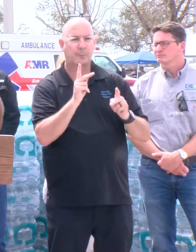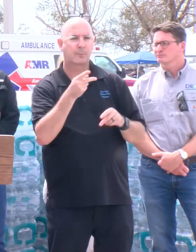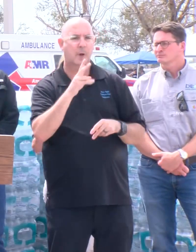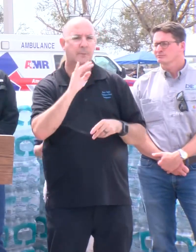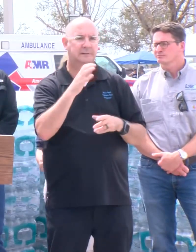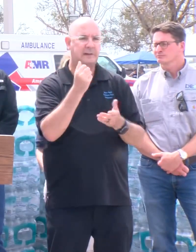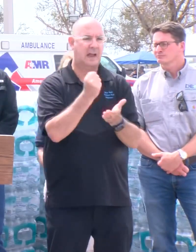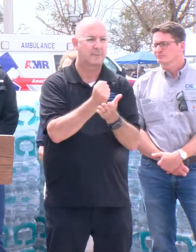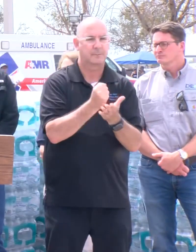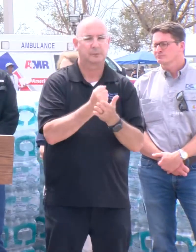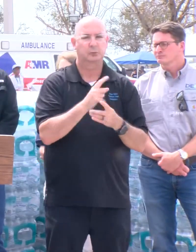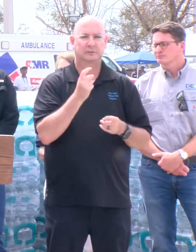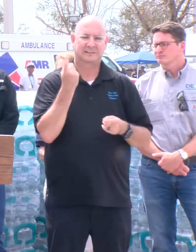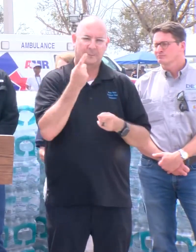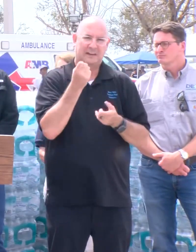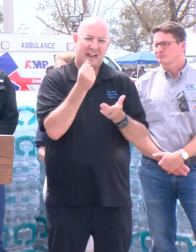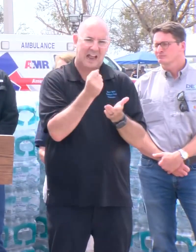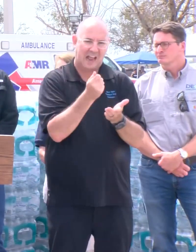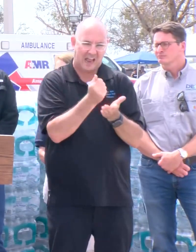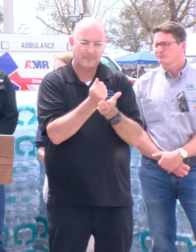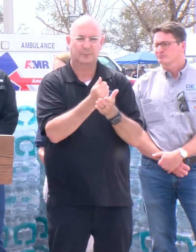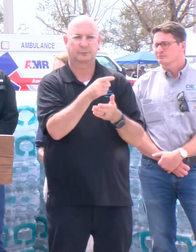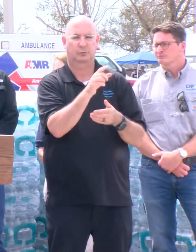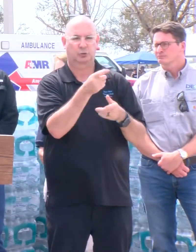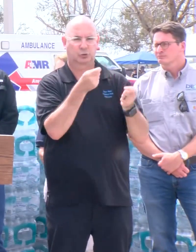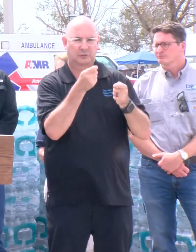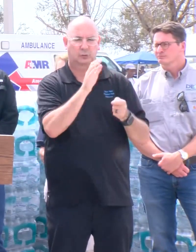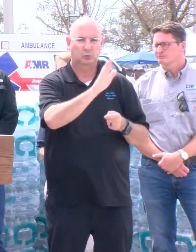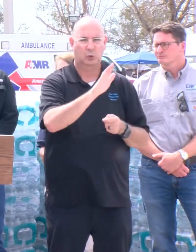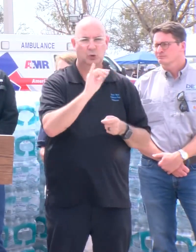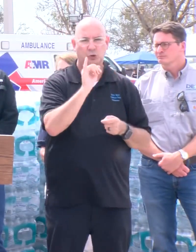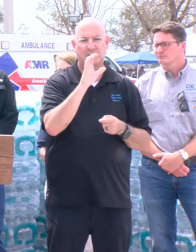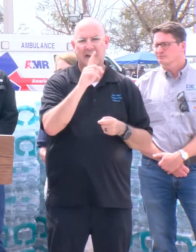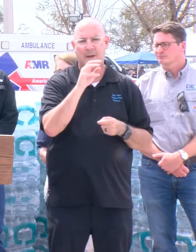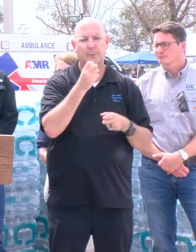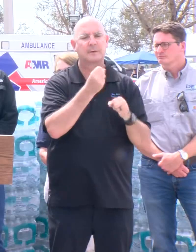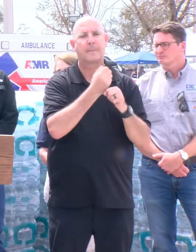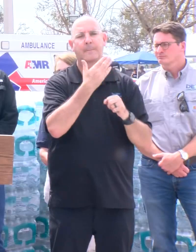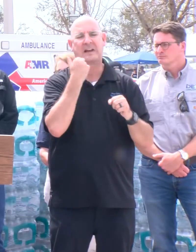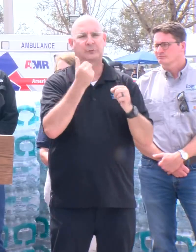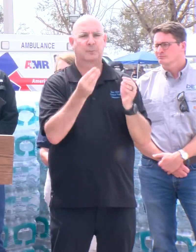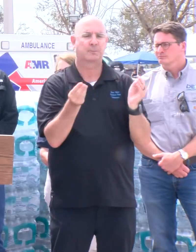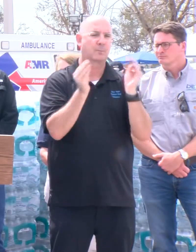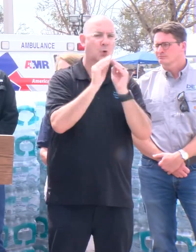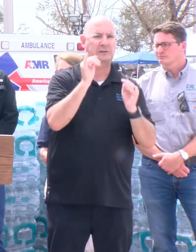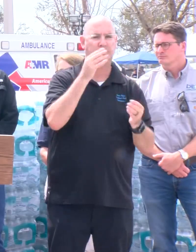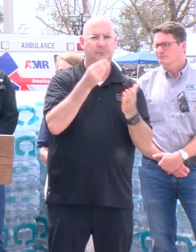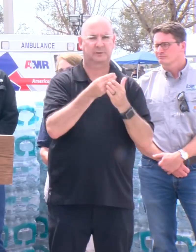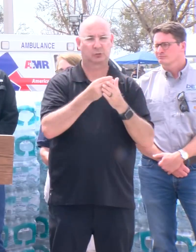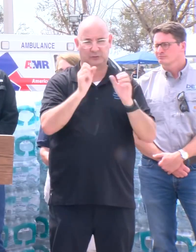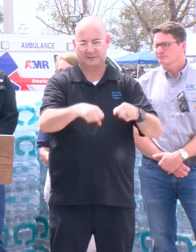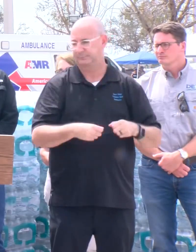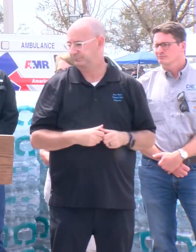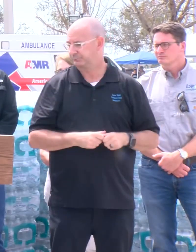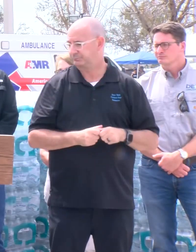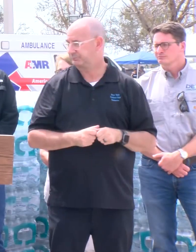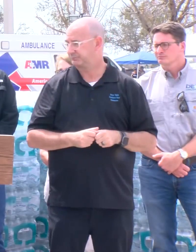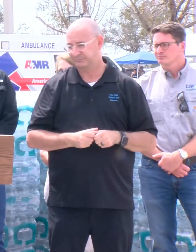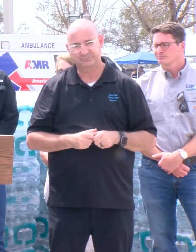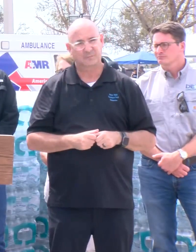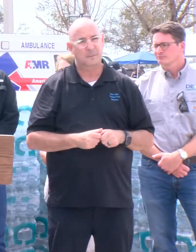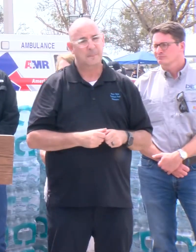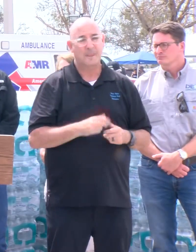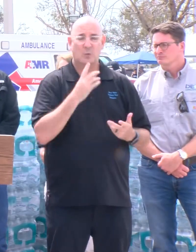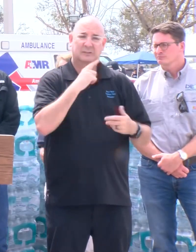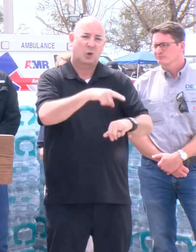claim, but get your maximum dollar without anybody else being on the process. Anyway, it's going to be a long road, but the